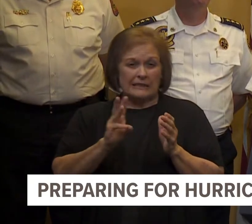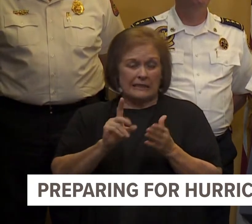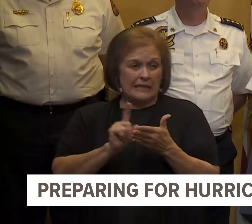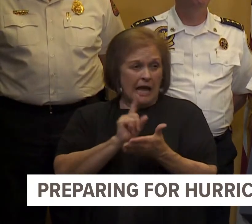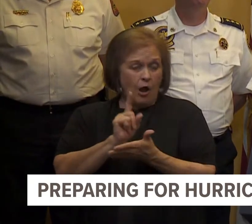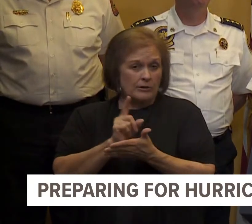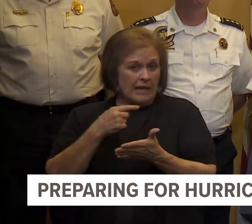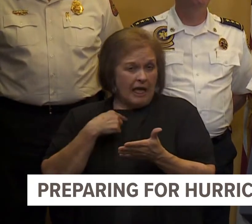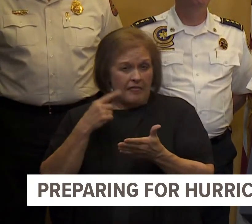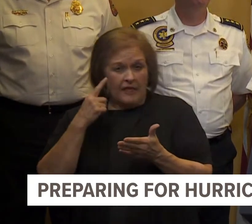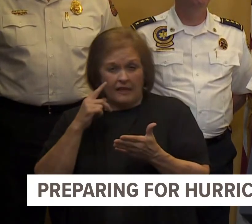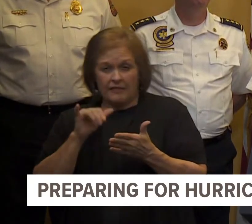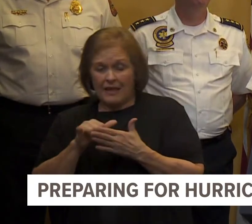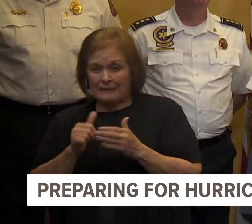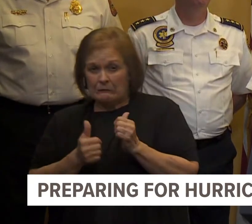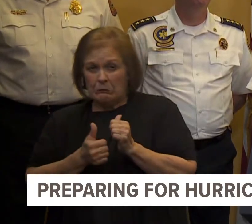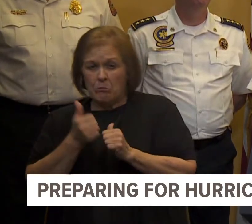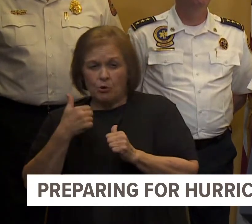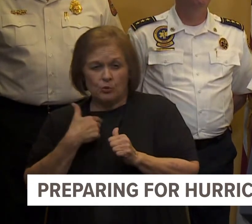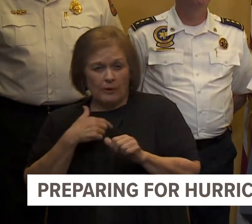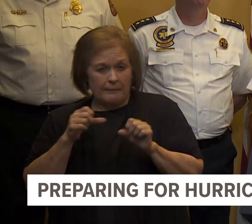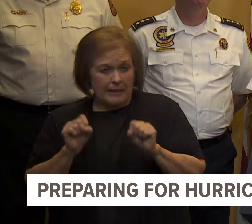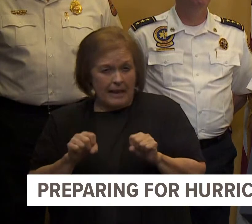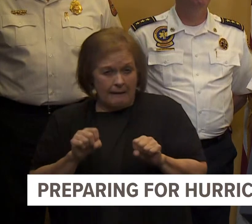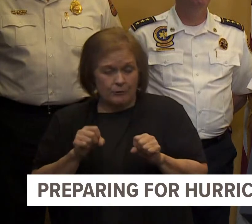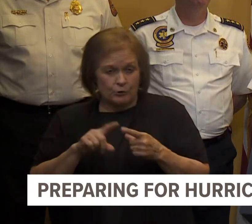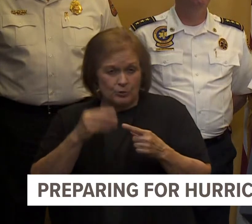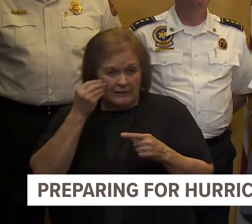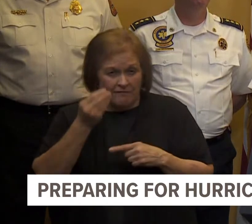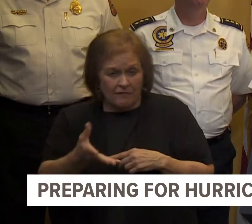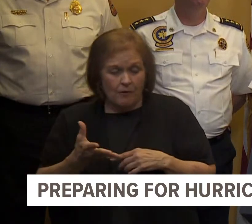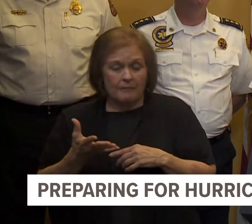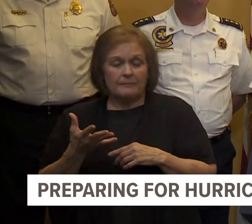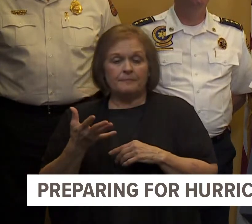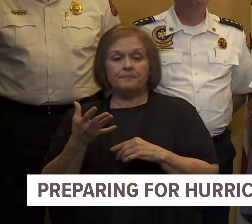the furthest we've been able to bring it in. So